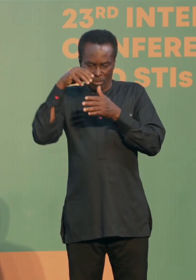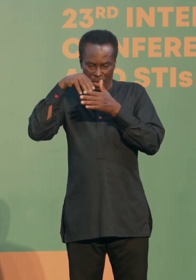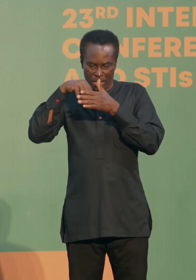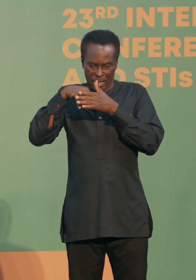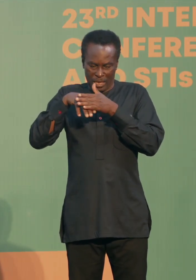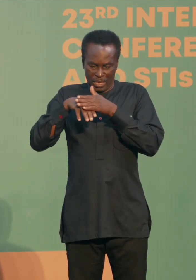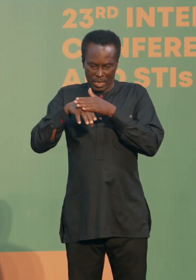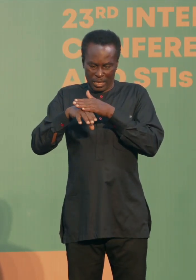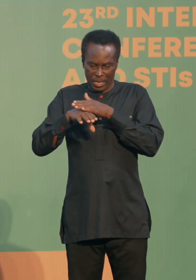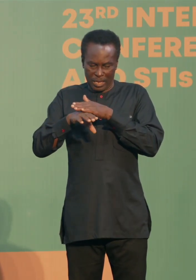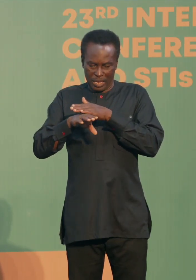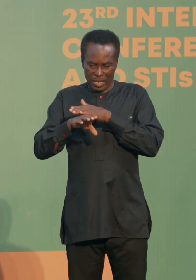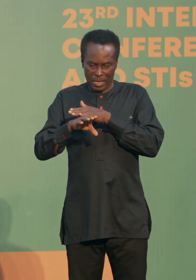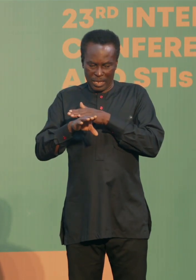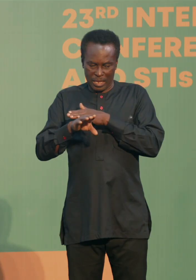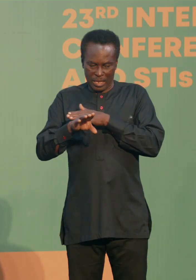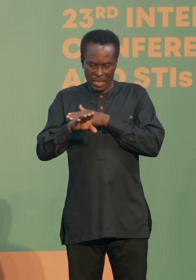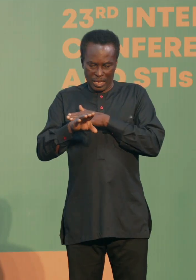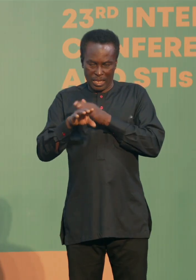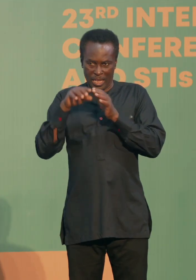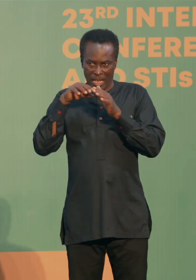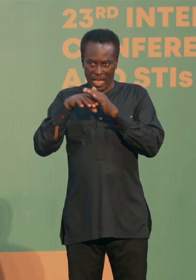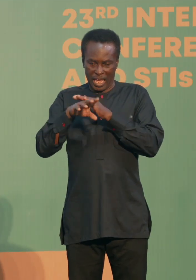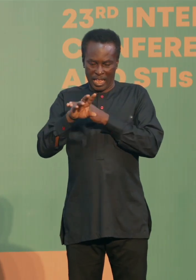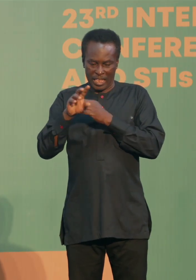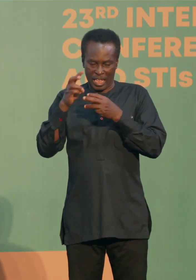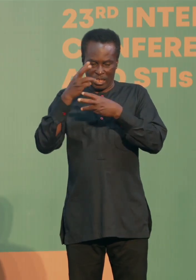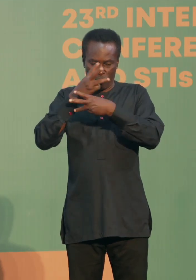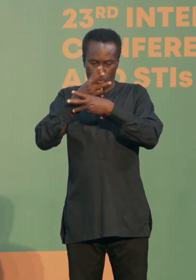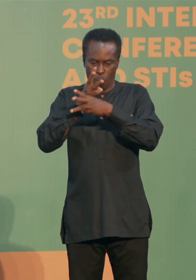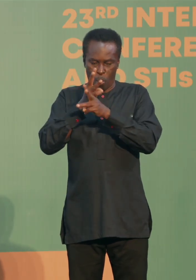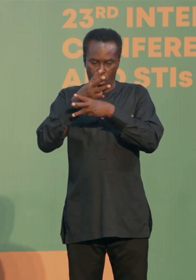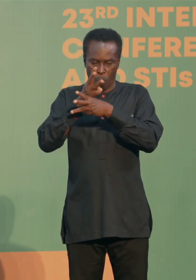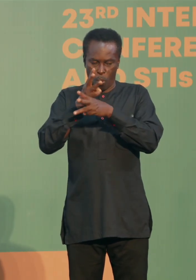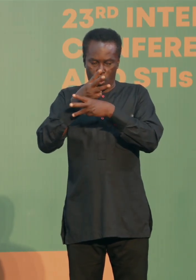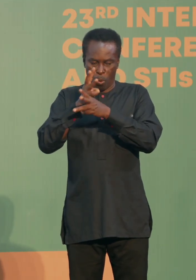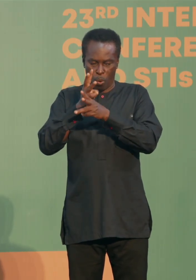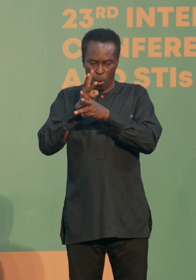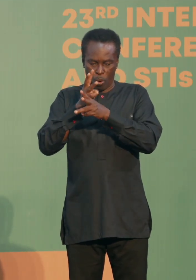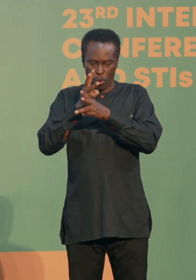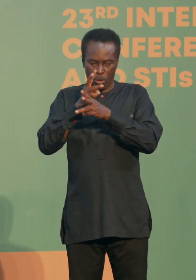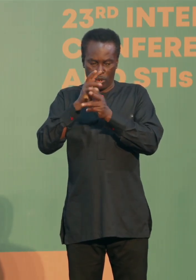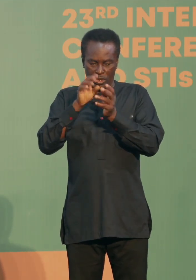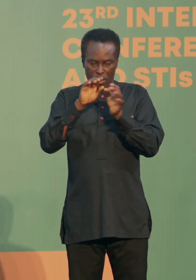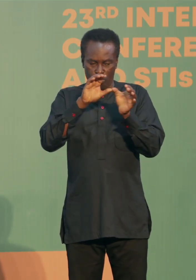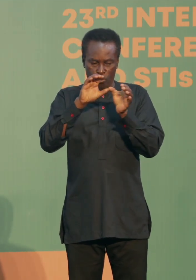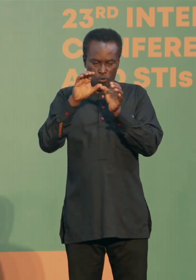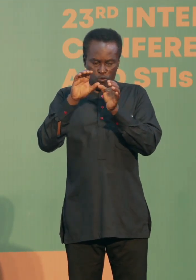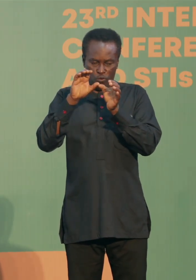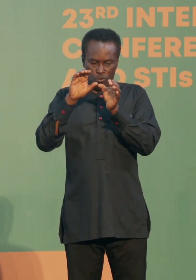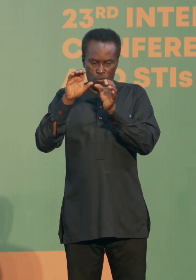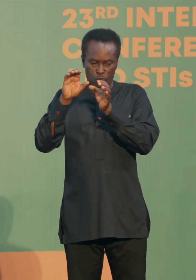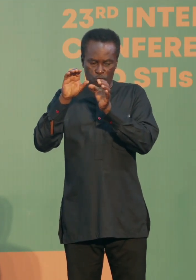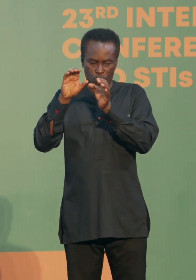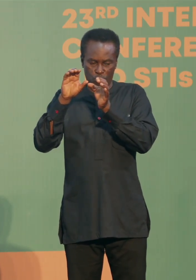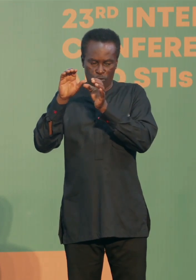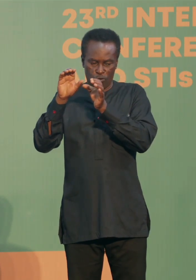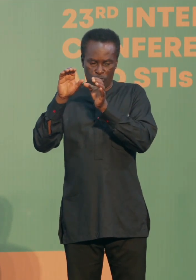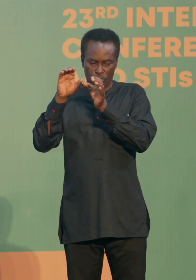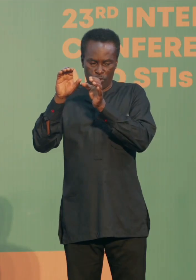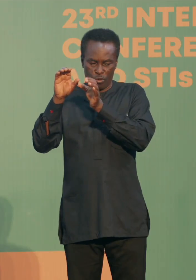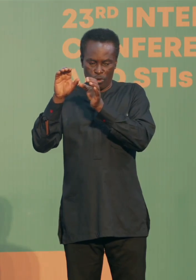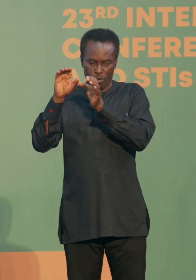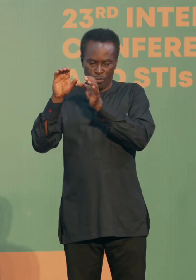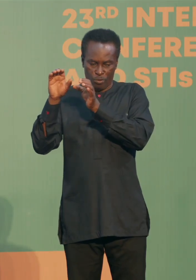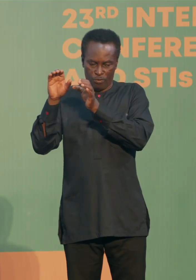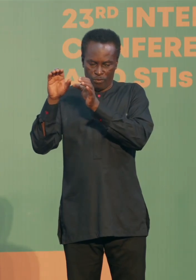and is growing into the vaginal wall, and it grows like that, it grows like that, and it enters the, now if